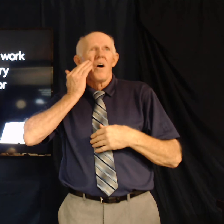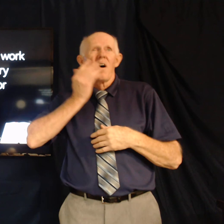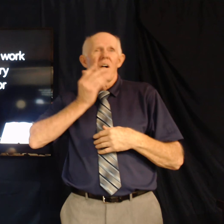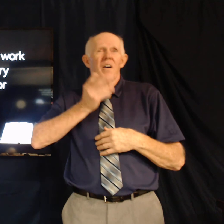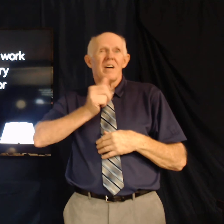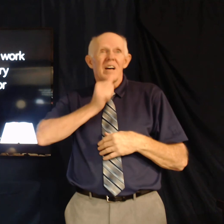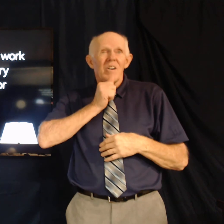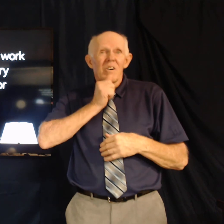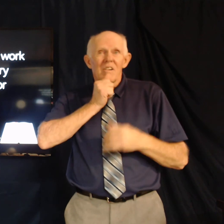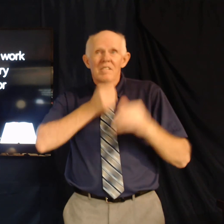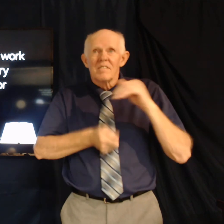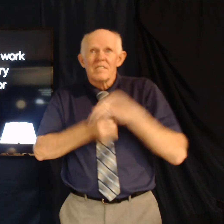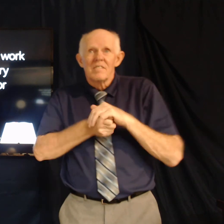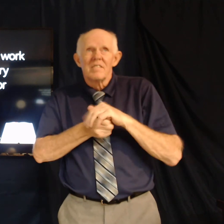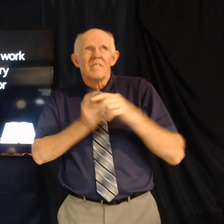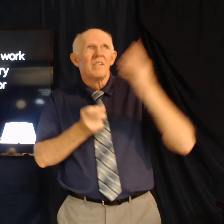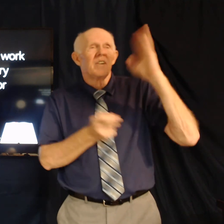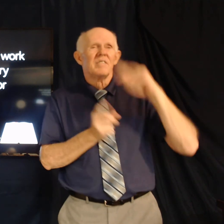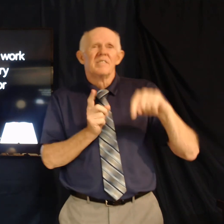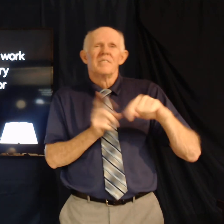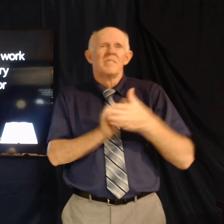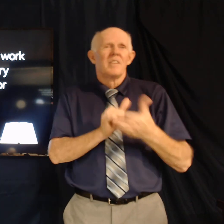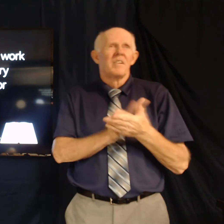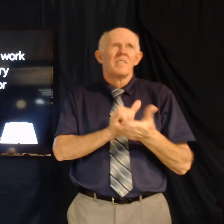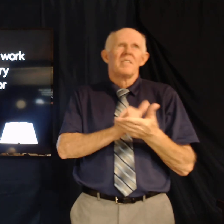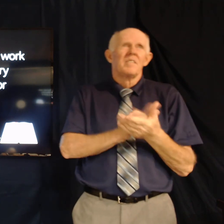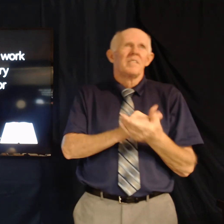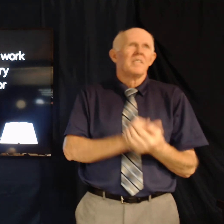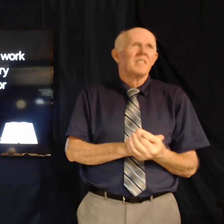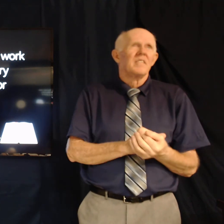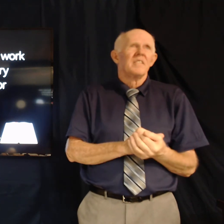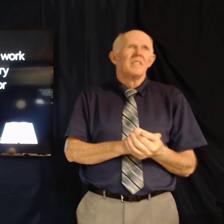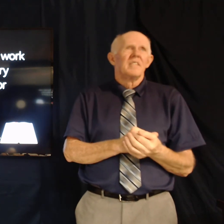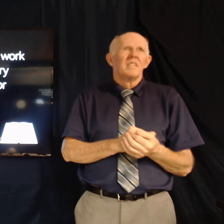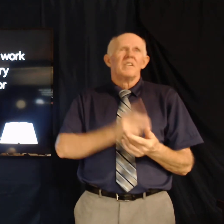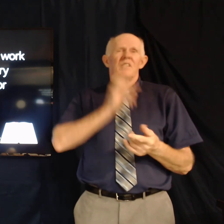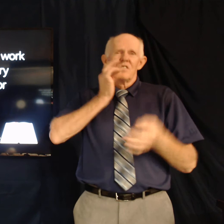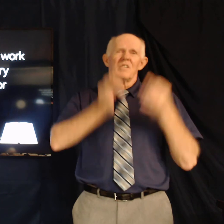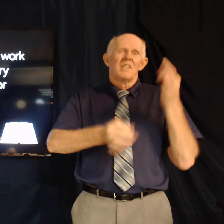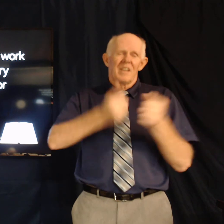We know God has secrets. Is that impossible?